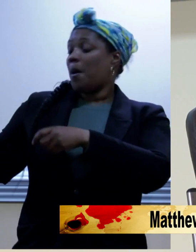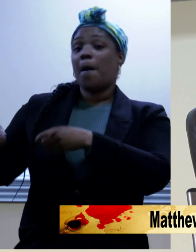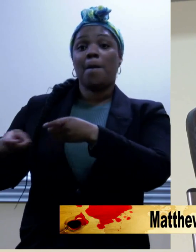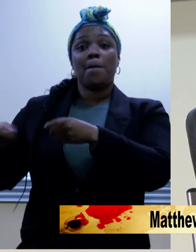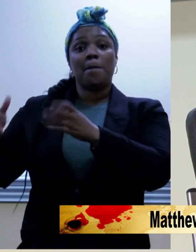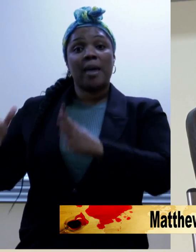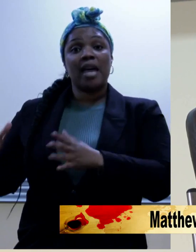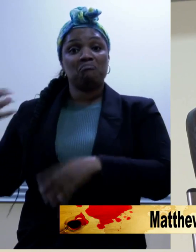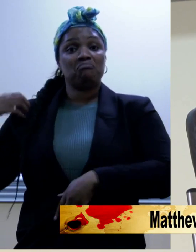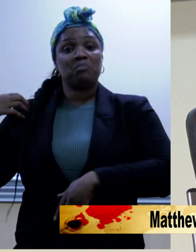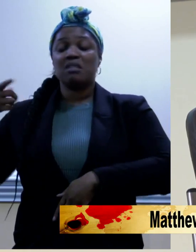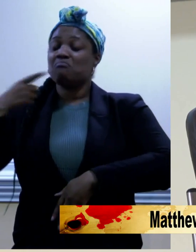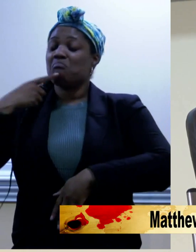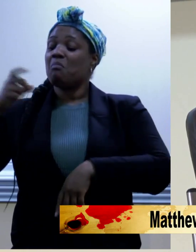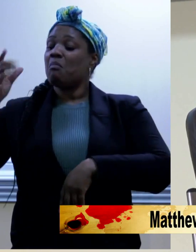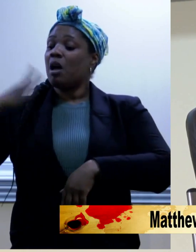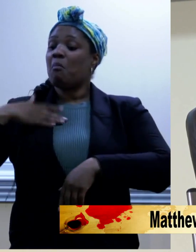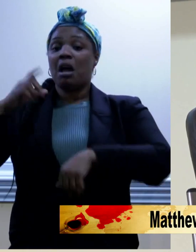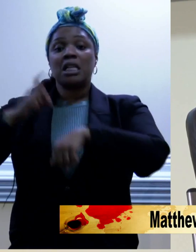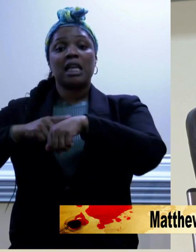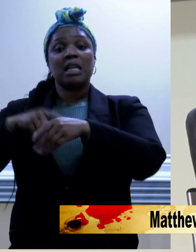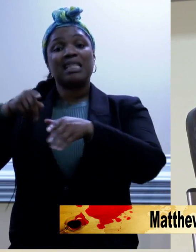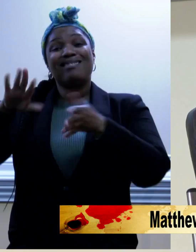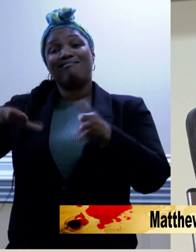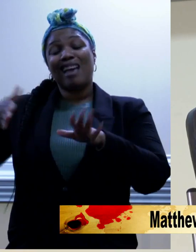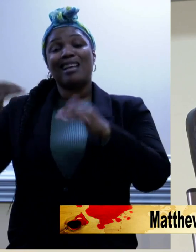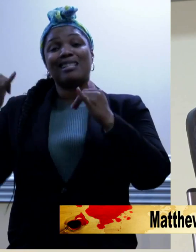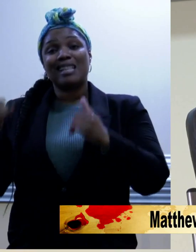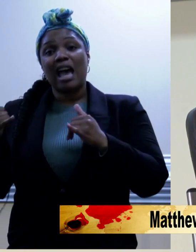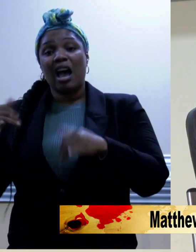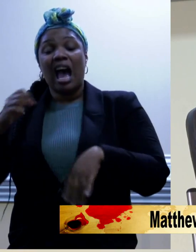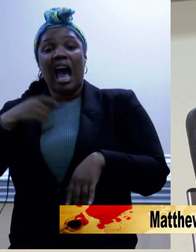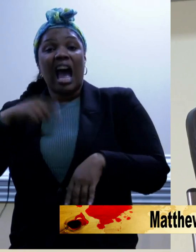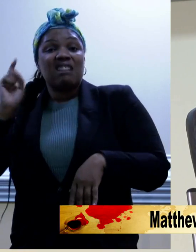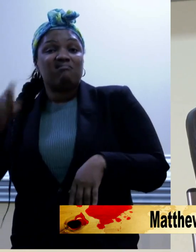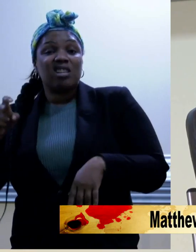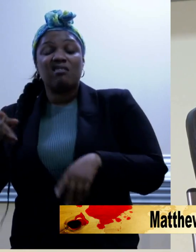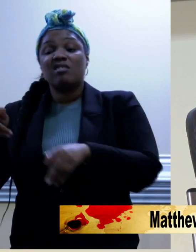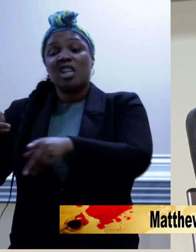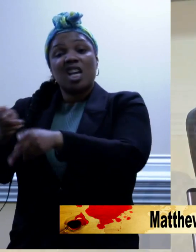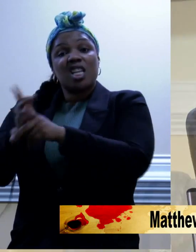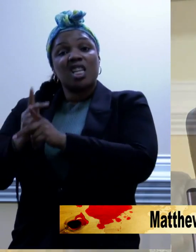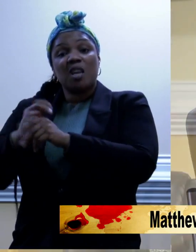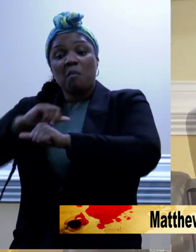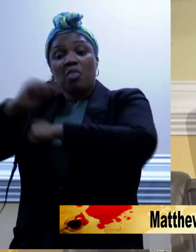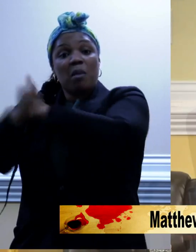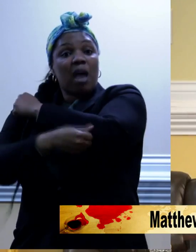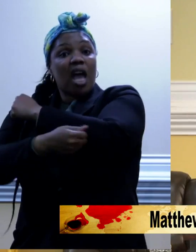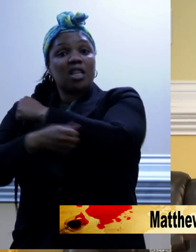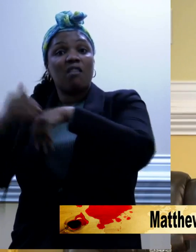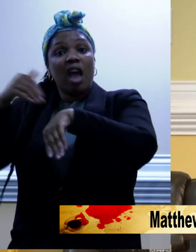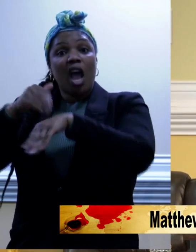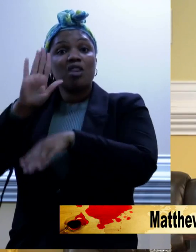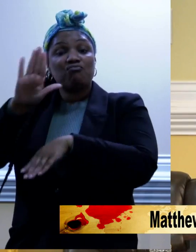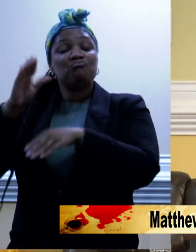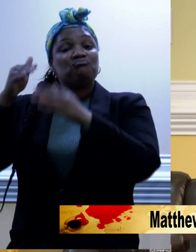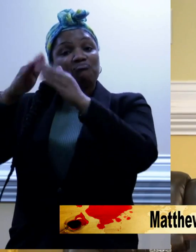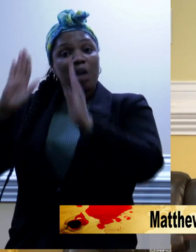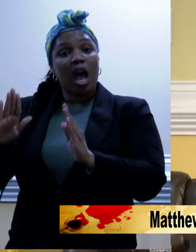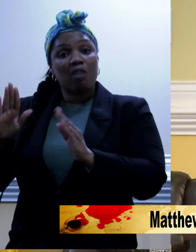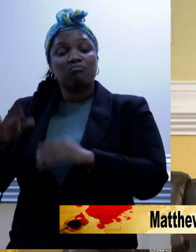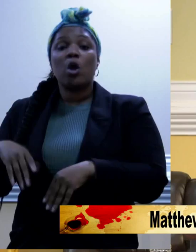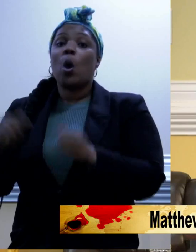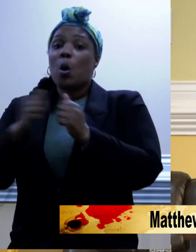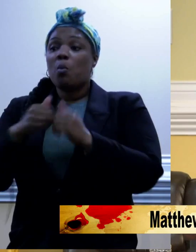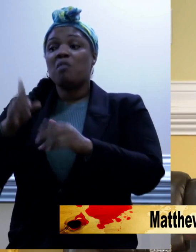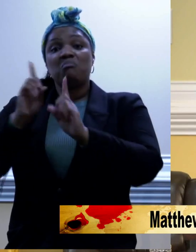time is at hand. I will keep the Passover at thy house with my disciples. He said, now I want you to go and tell him that I'm going to keep the Passover